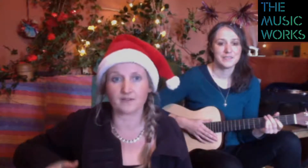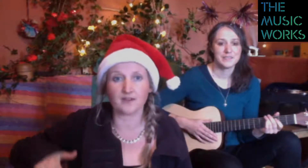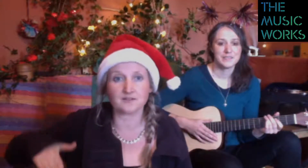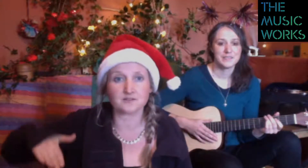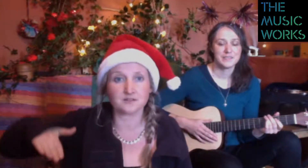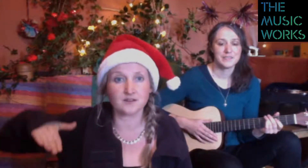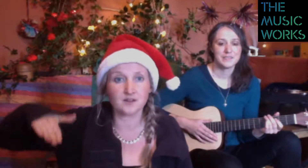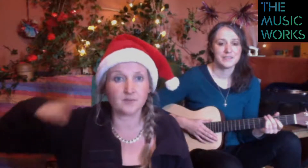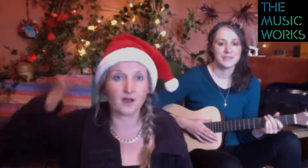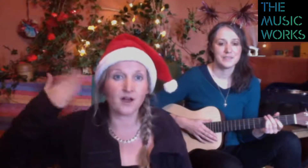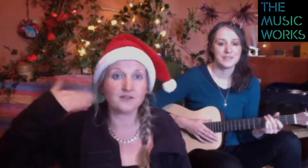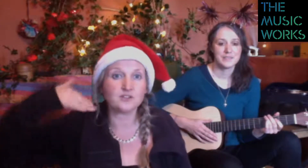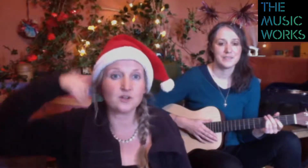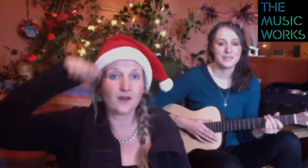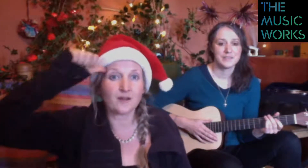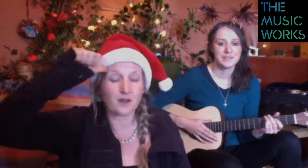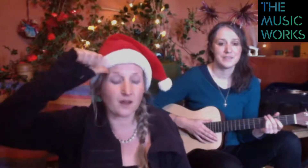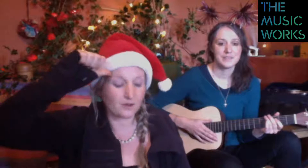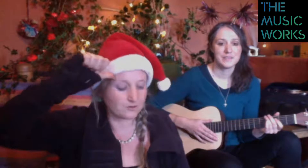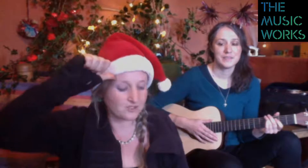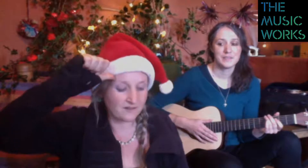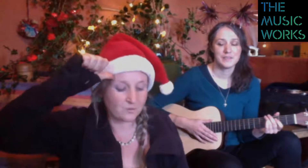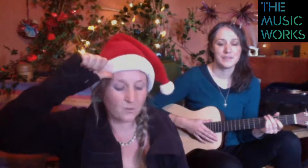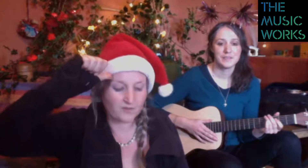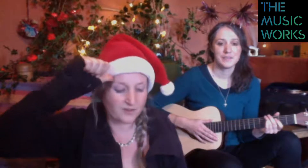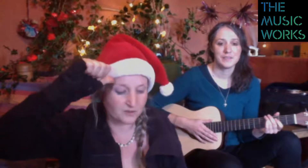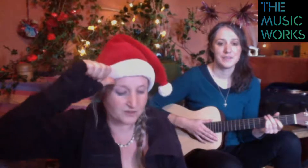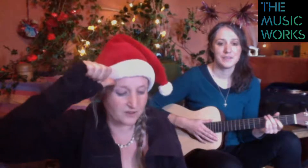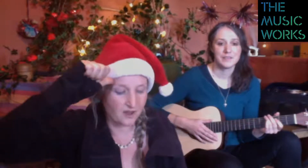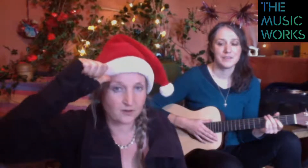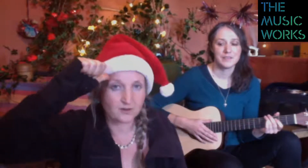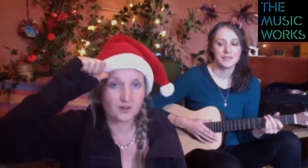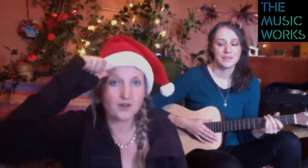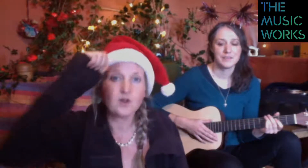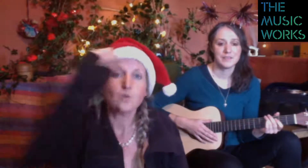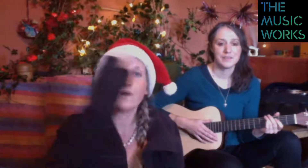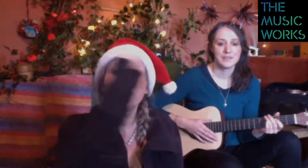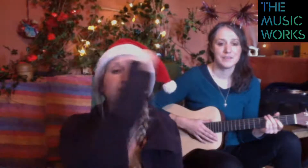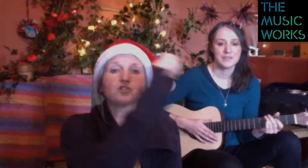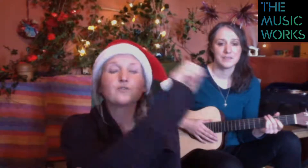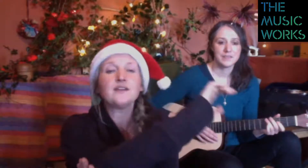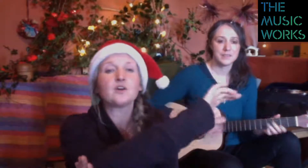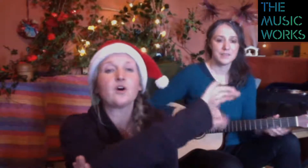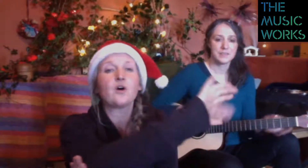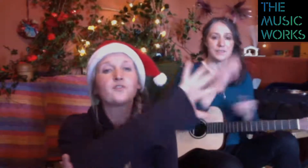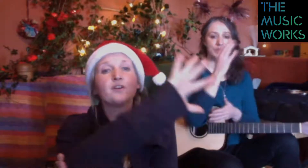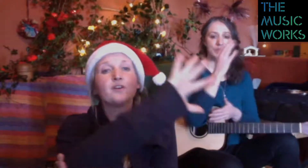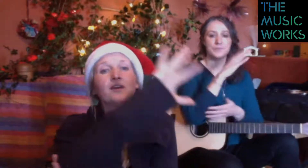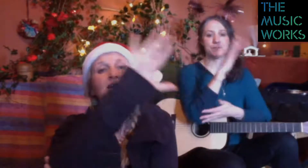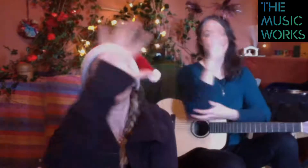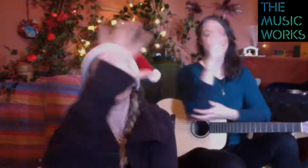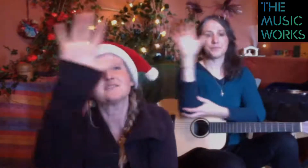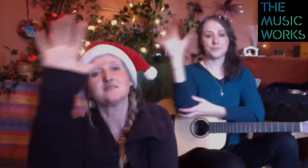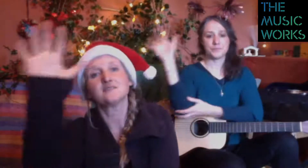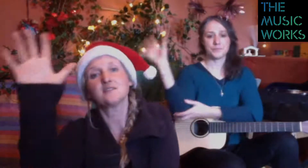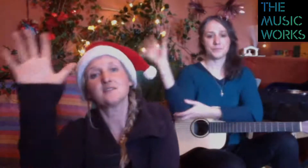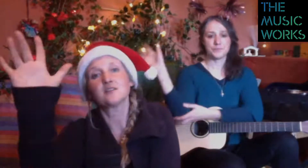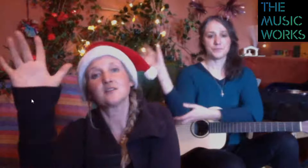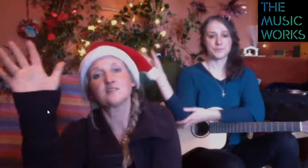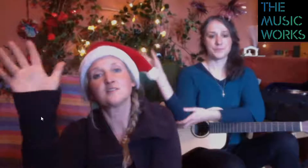this. Behind you and no. Just like the ones I used to know. Where the treetops glisten. So you can just make